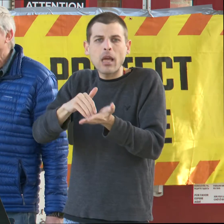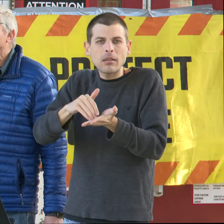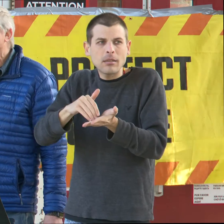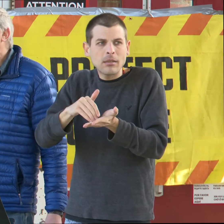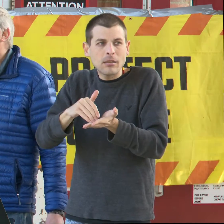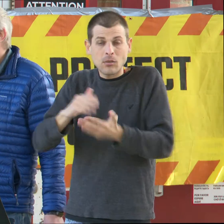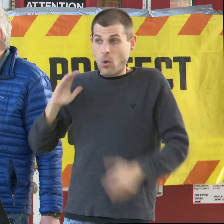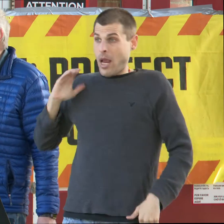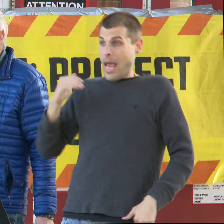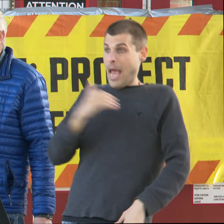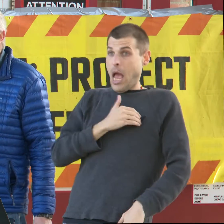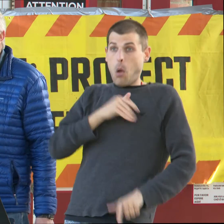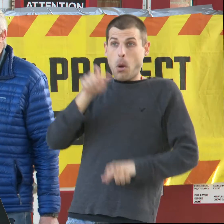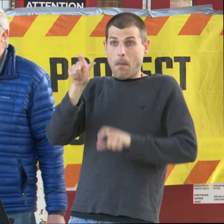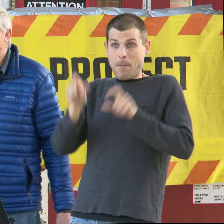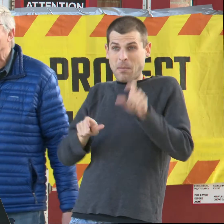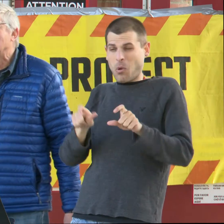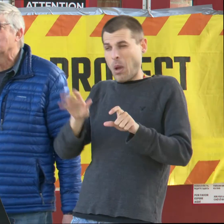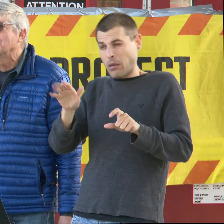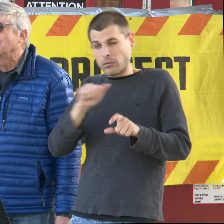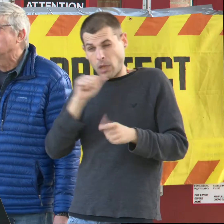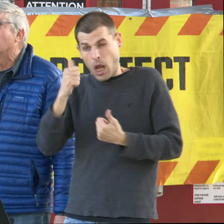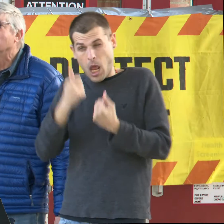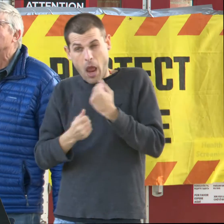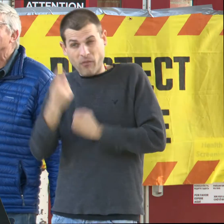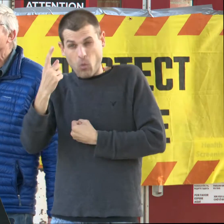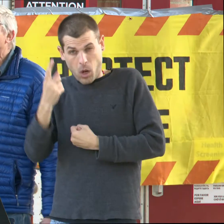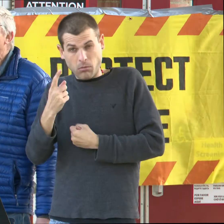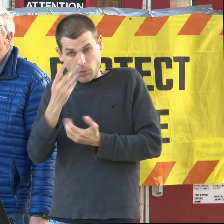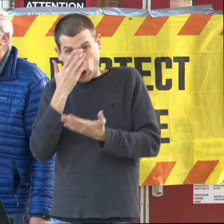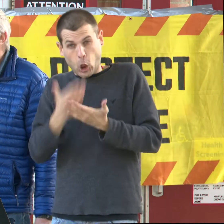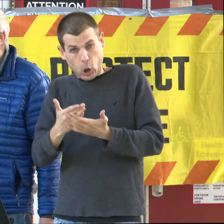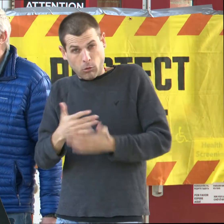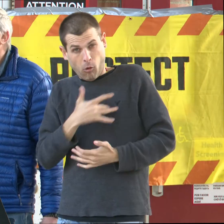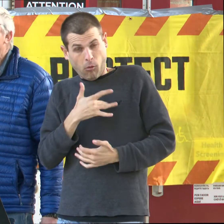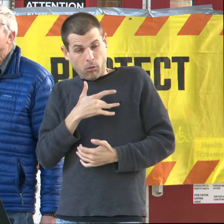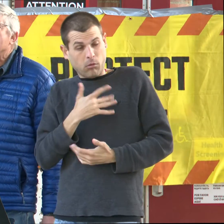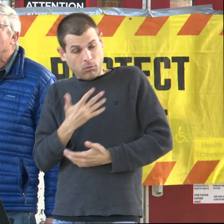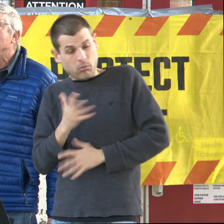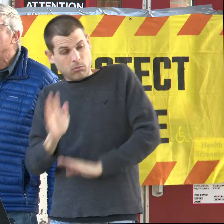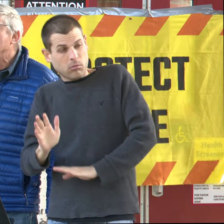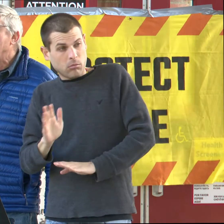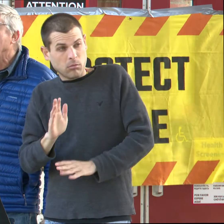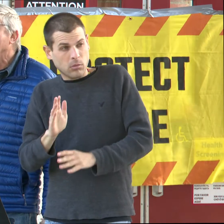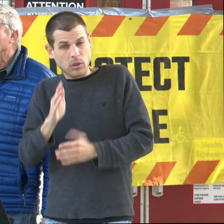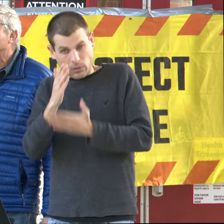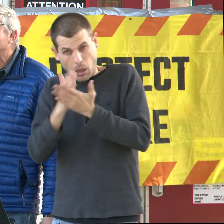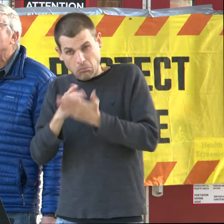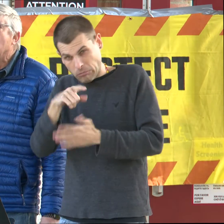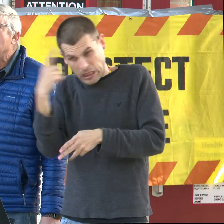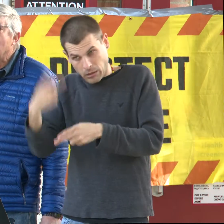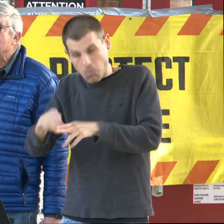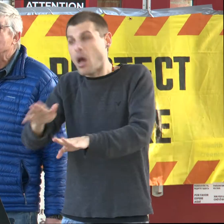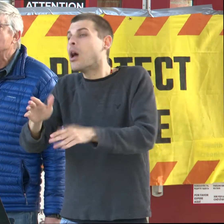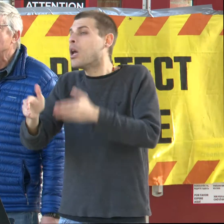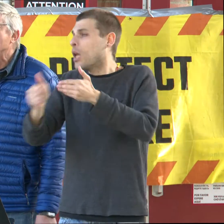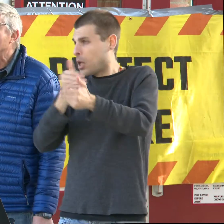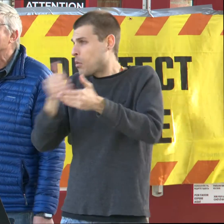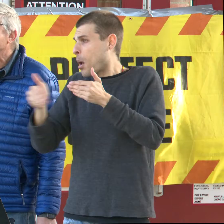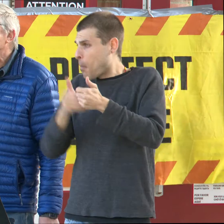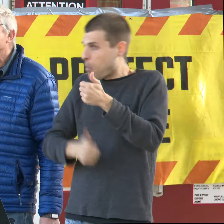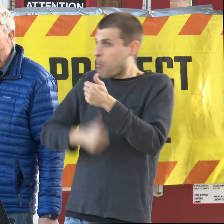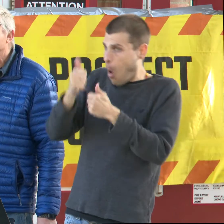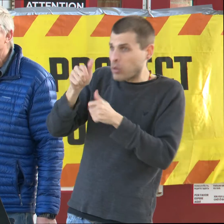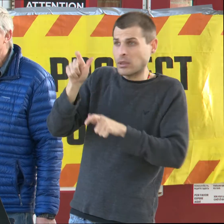reputable, well, I don't want to say that because some of those people on that current committee are not irreputable, but the big name representatives